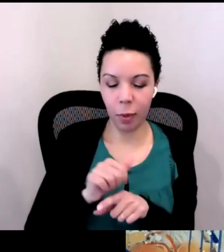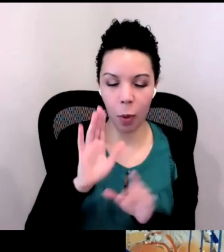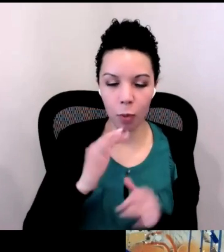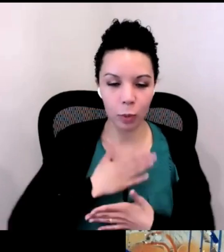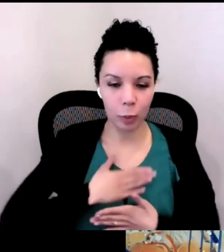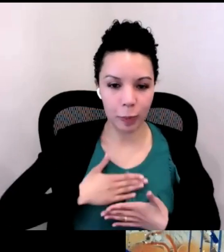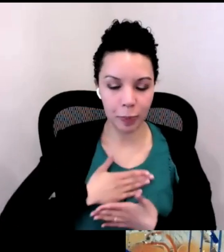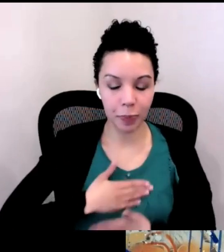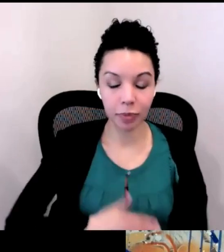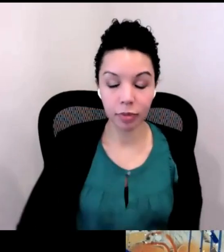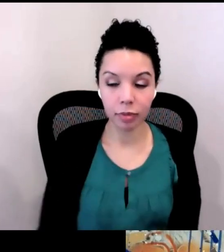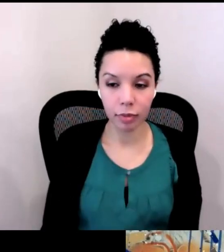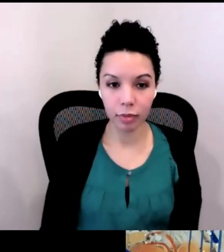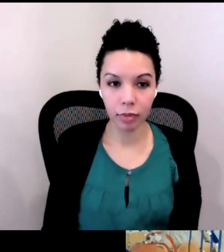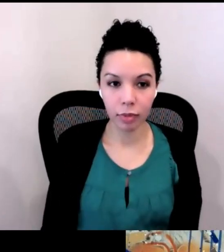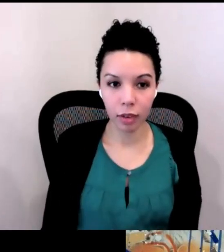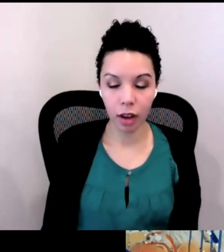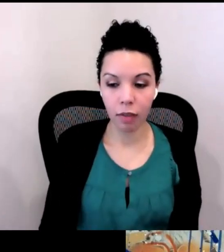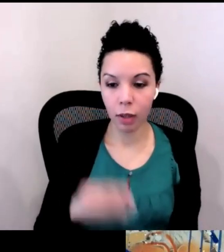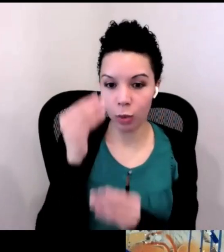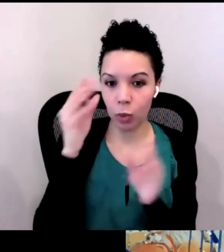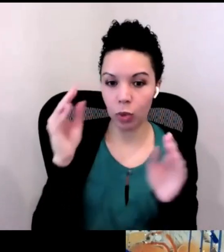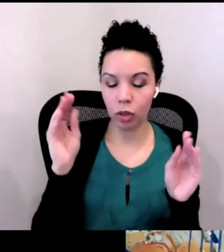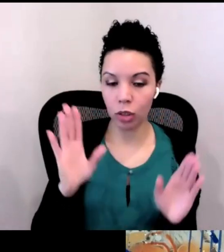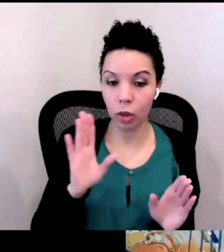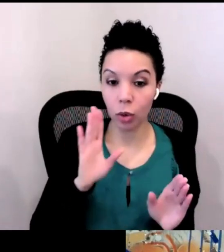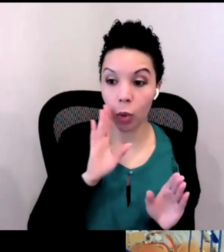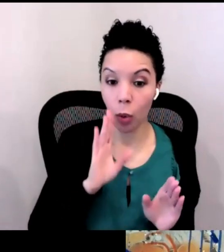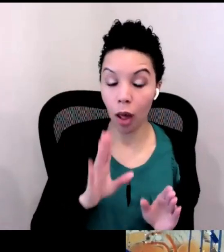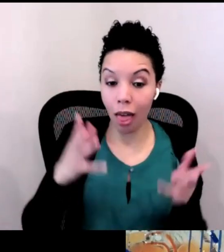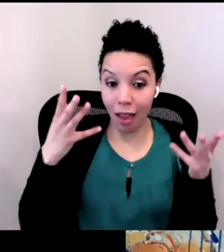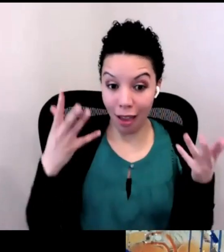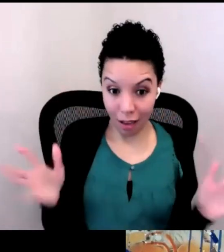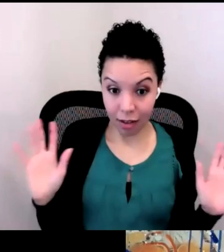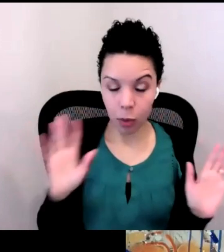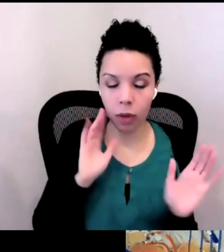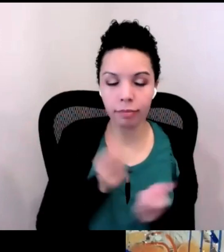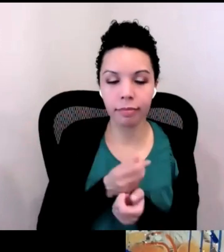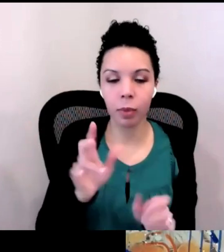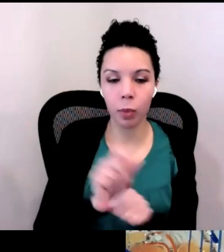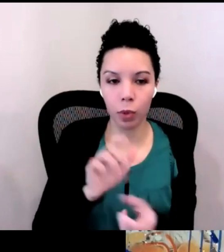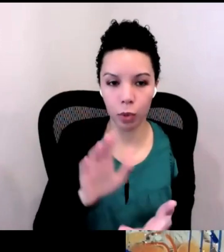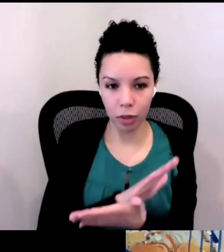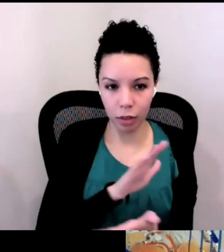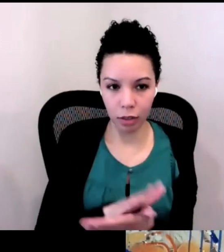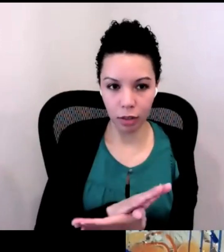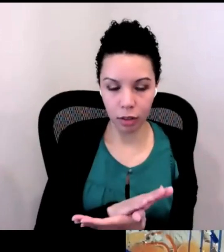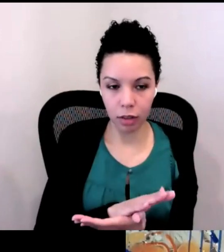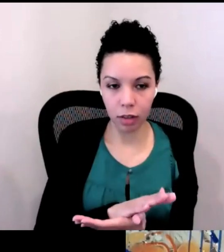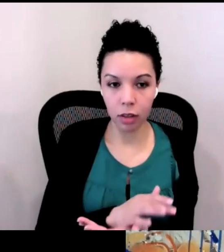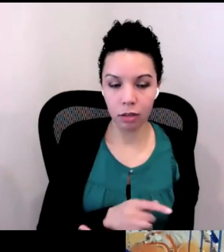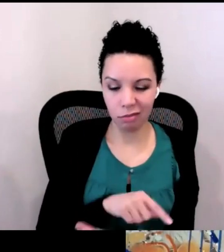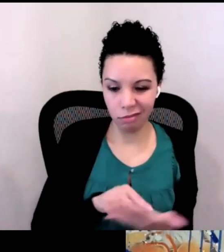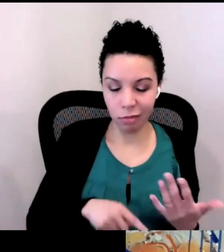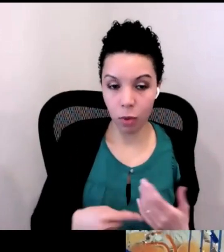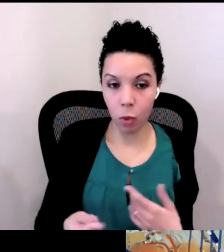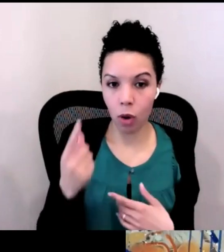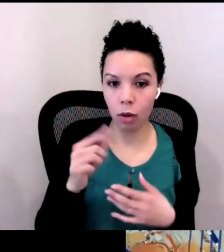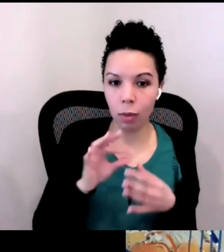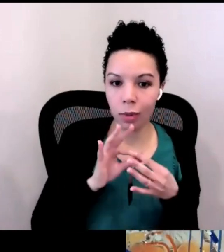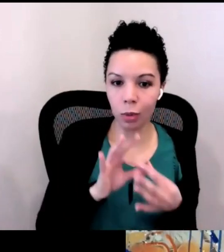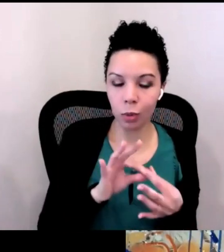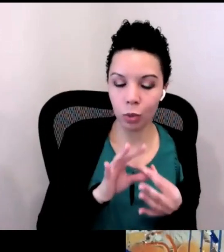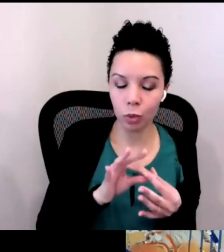to teachers that we're going to pass out some worksheets afterwards. Okay. And one of the worksheets is about professional etiquette in text